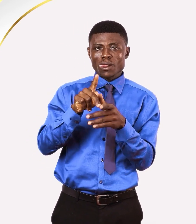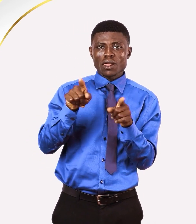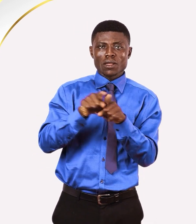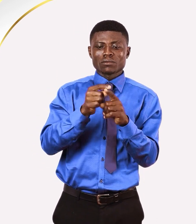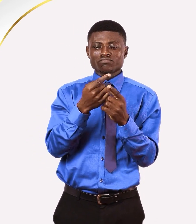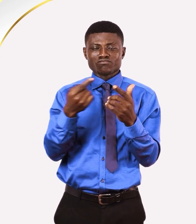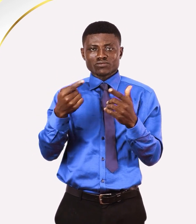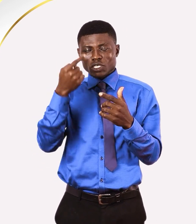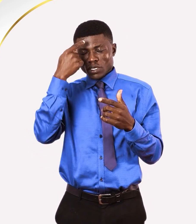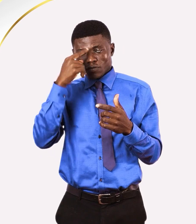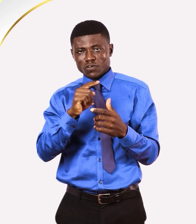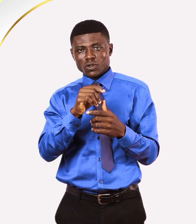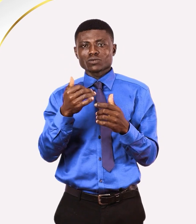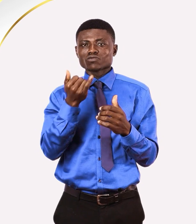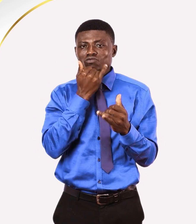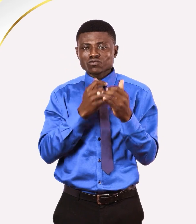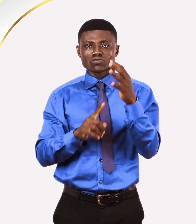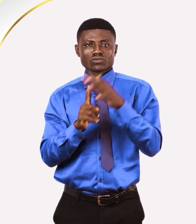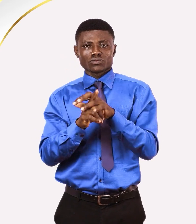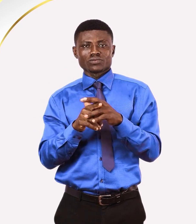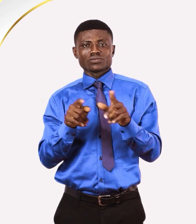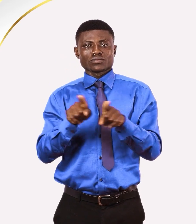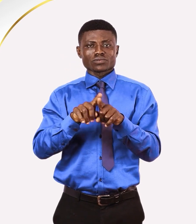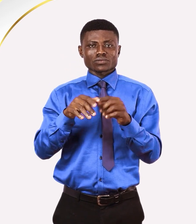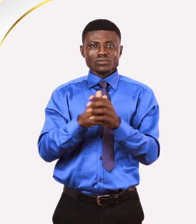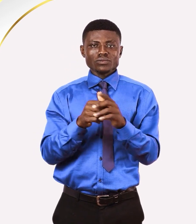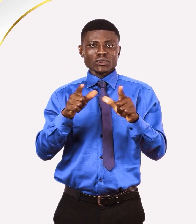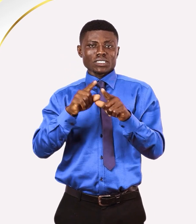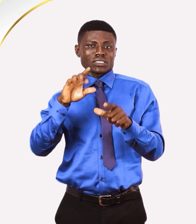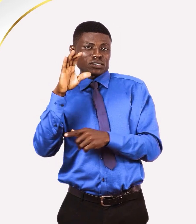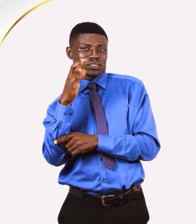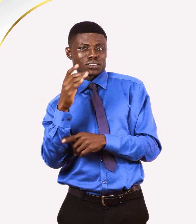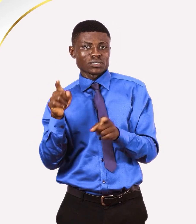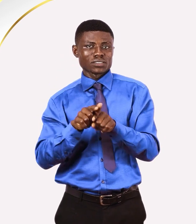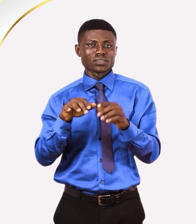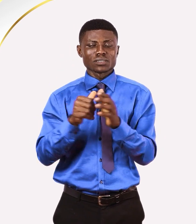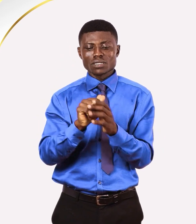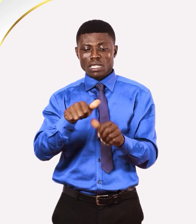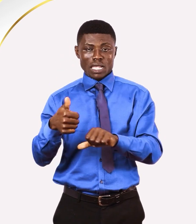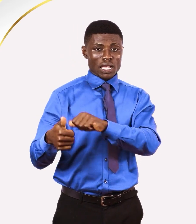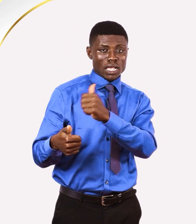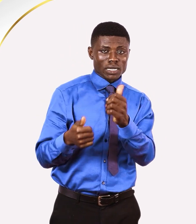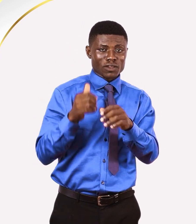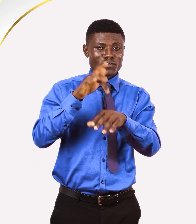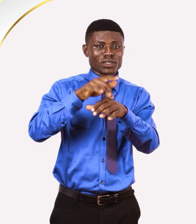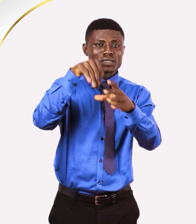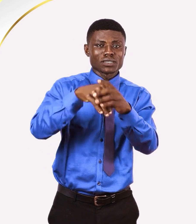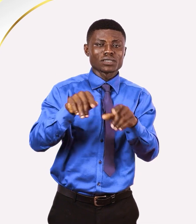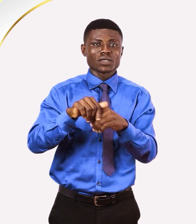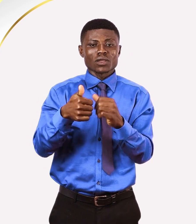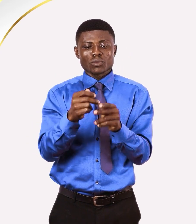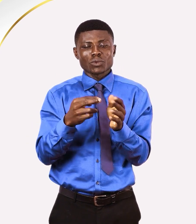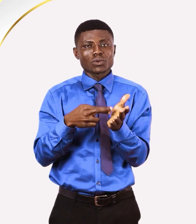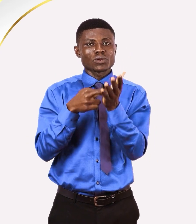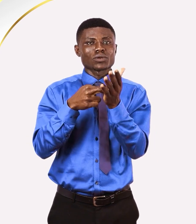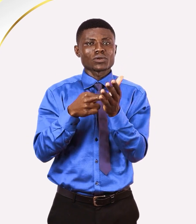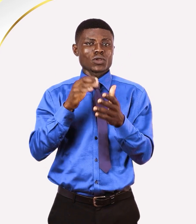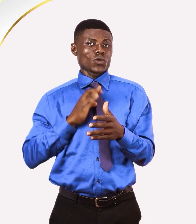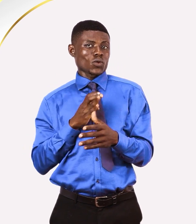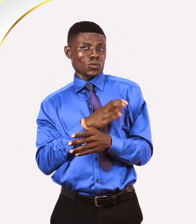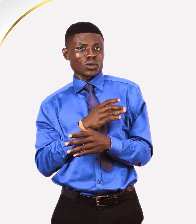penalties, etc. for breaches occasioned by licensees and others affected, representing